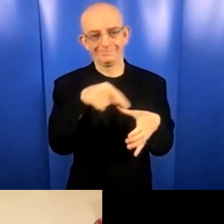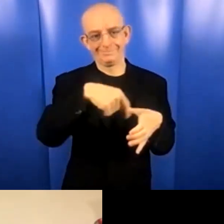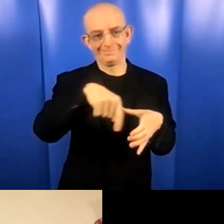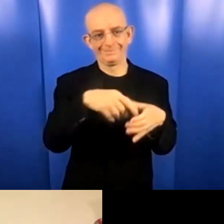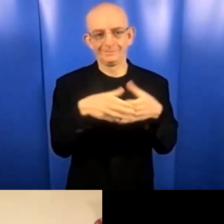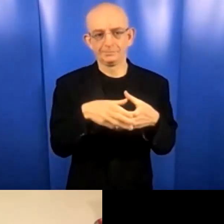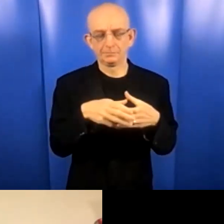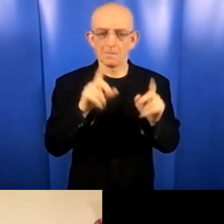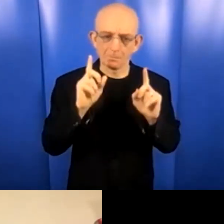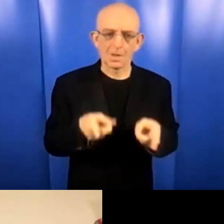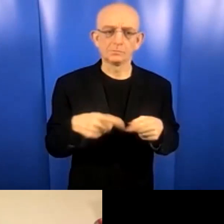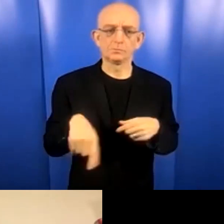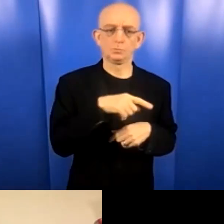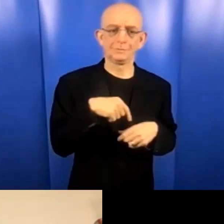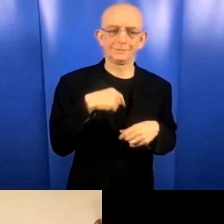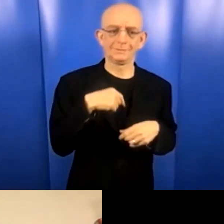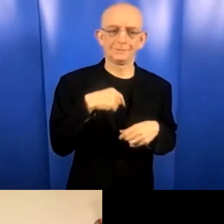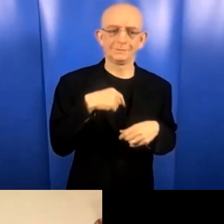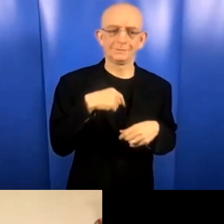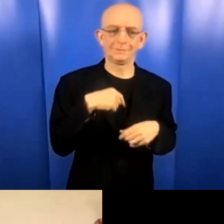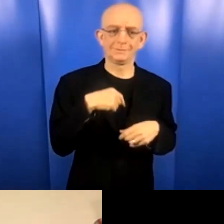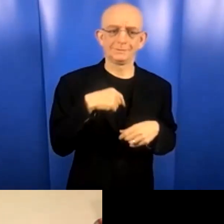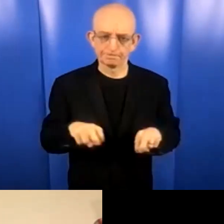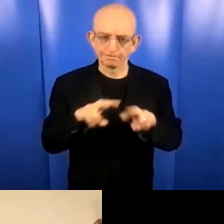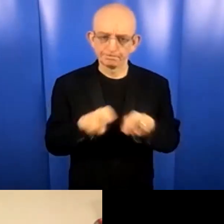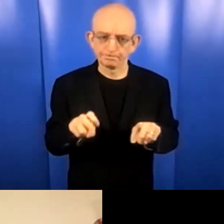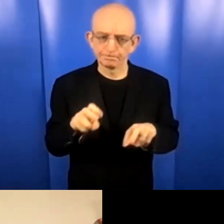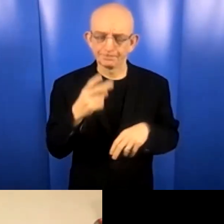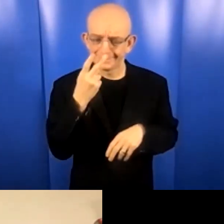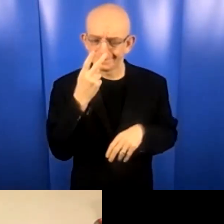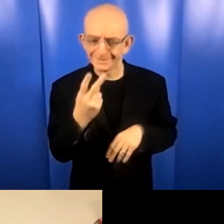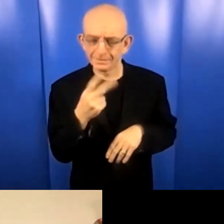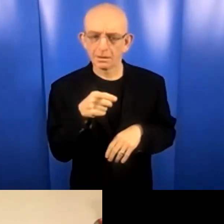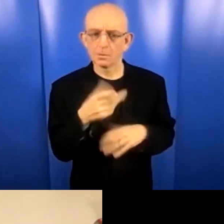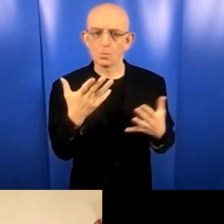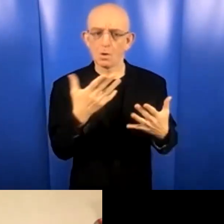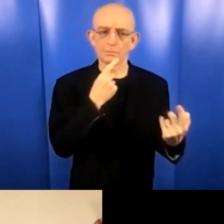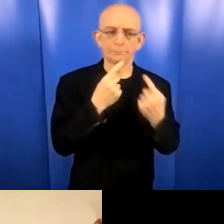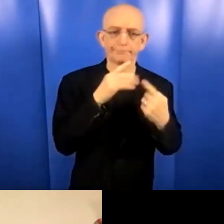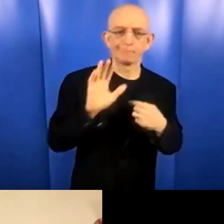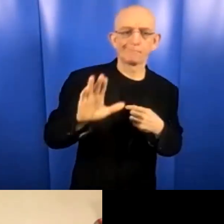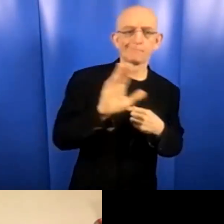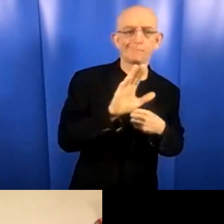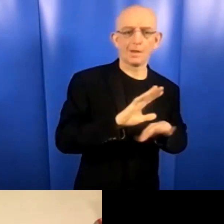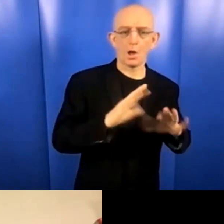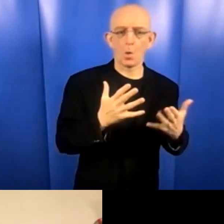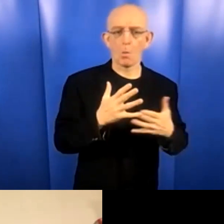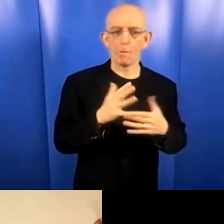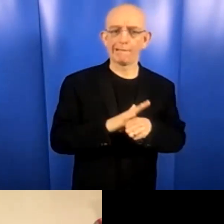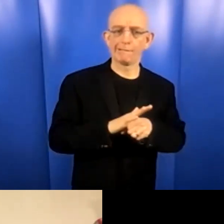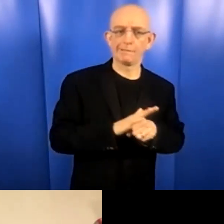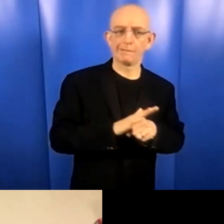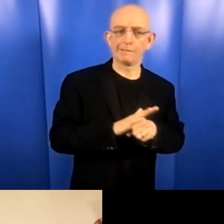of marginalization is mostly framed by people who are in the power. So the power is one of the